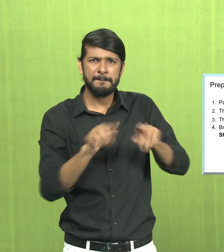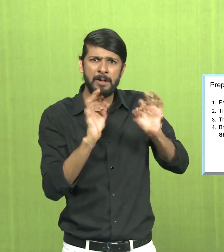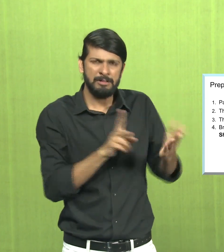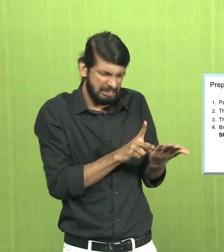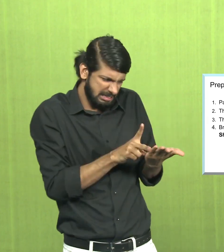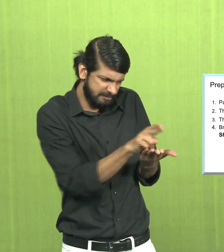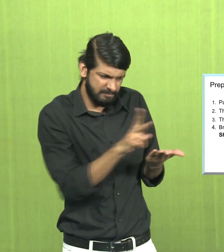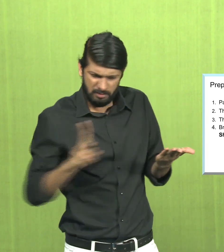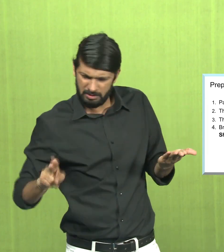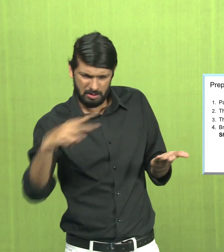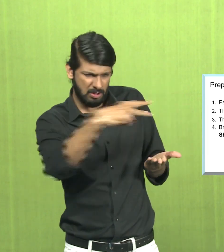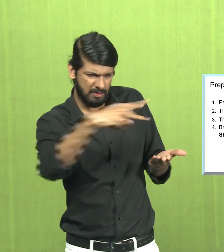shapes.